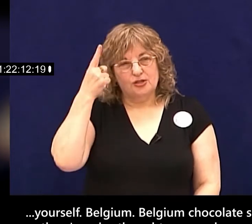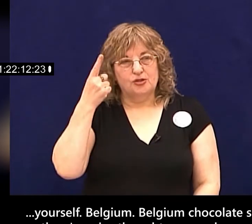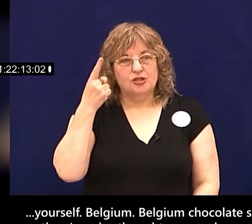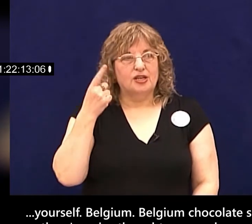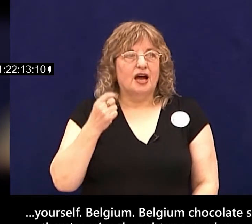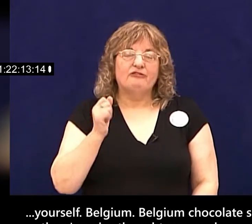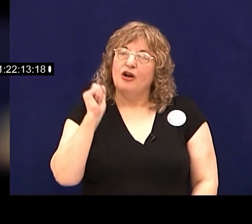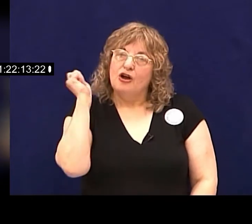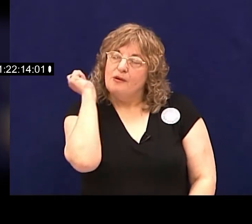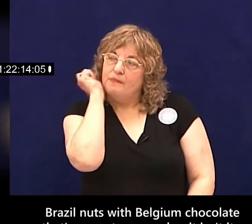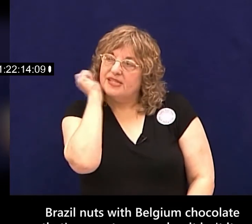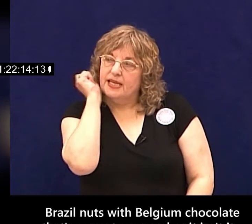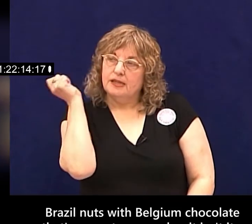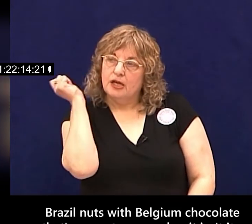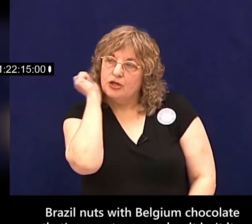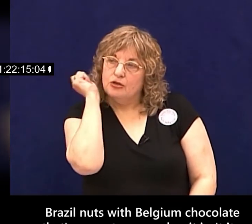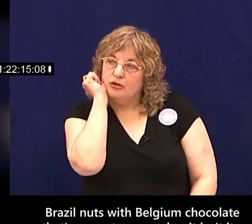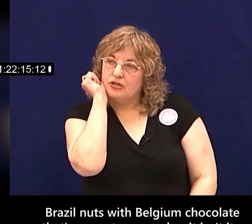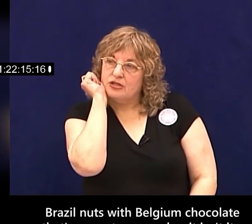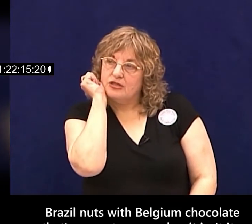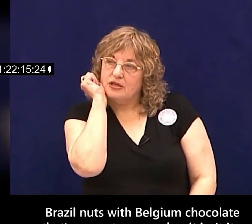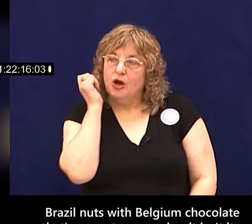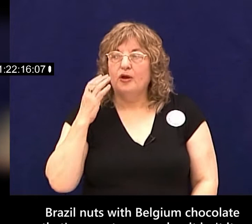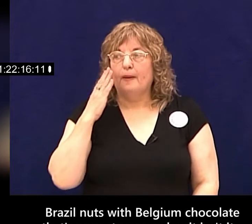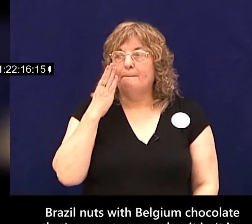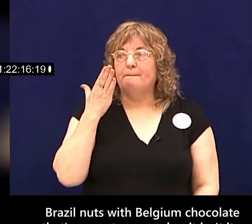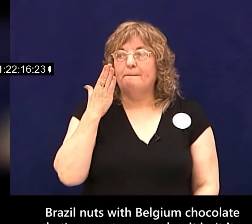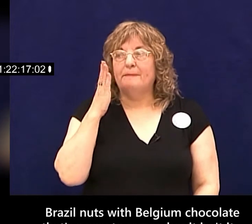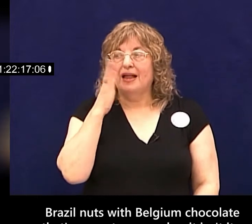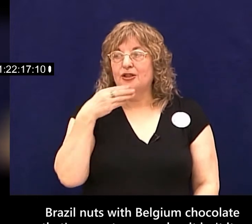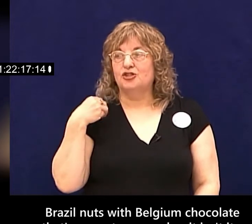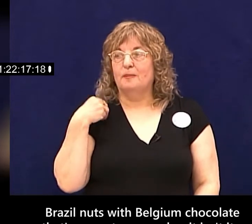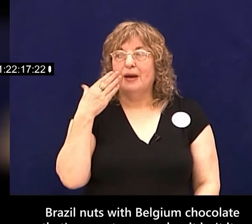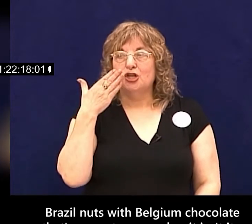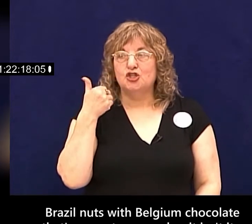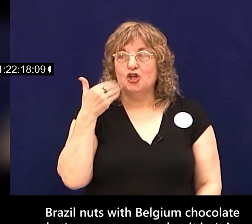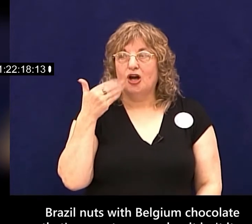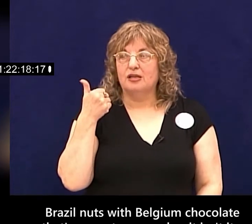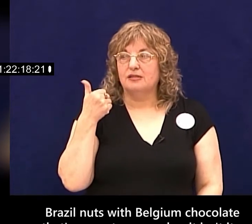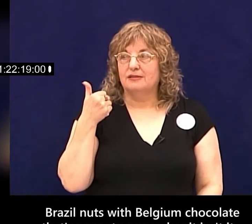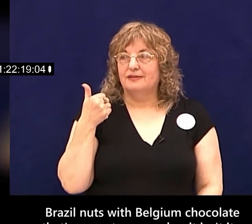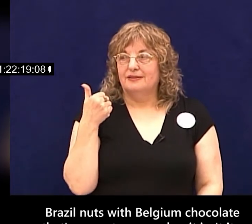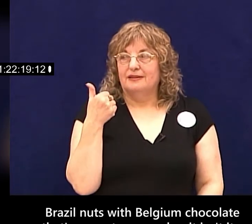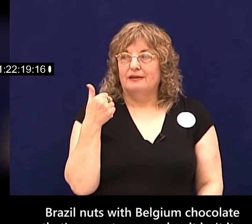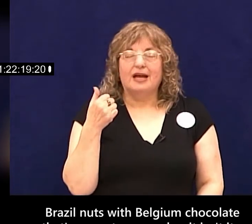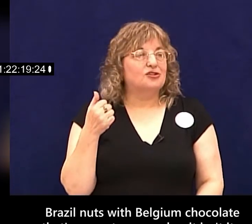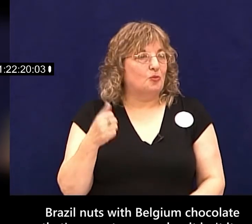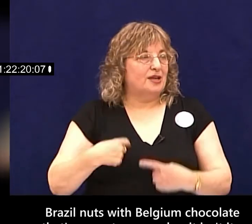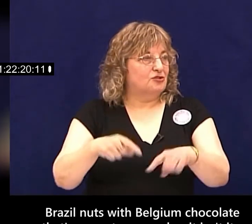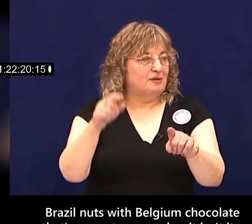thought. You can have Brazil nuts with Belgium chocolate. That's a way to